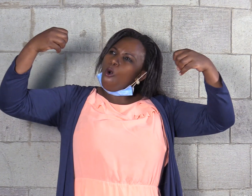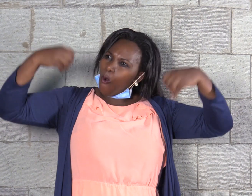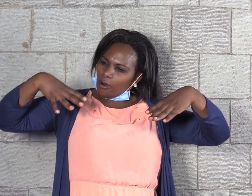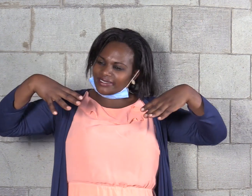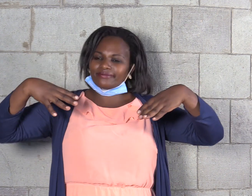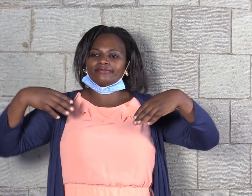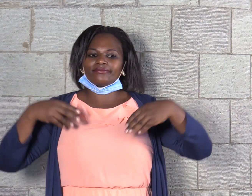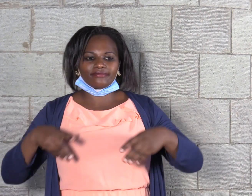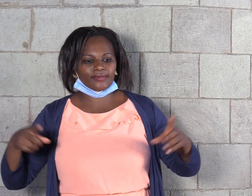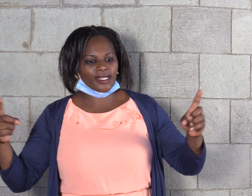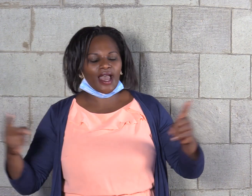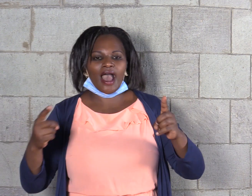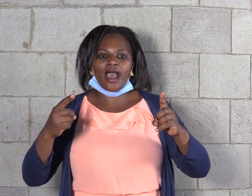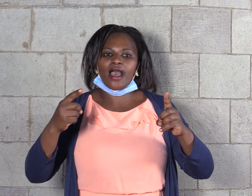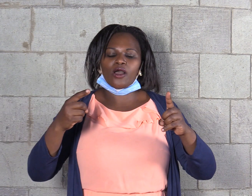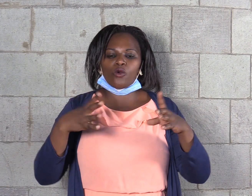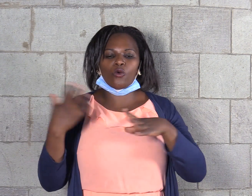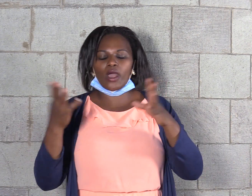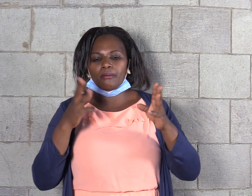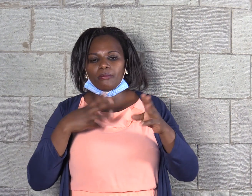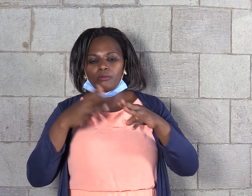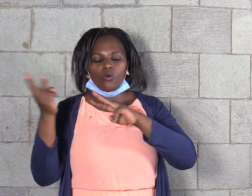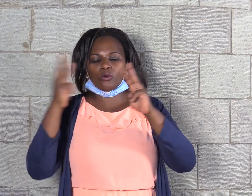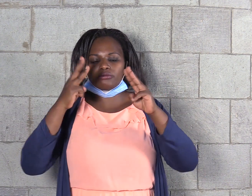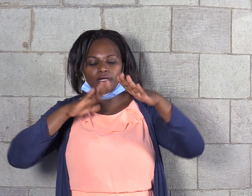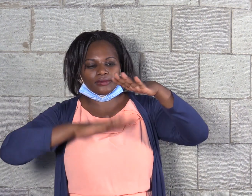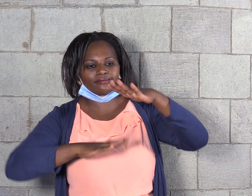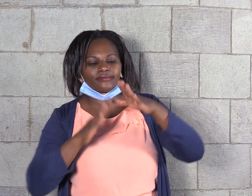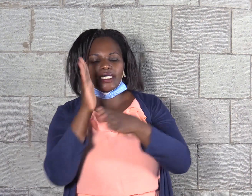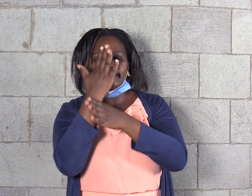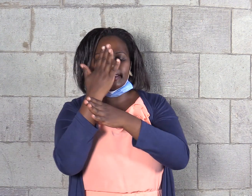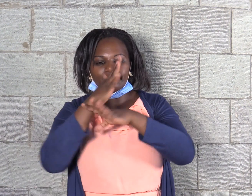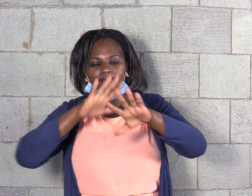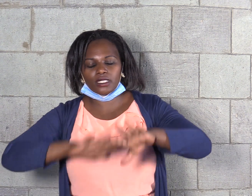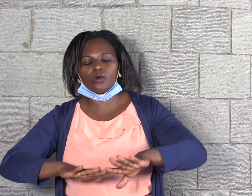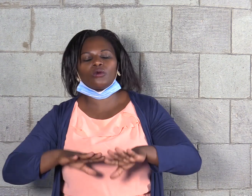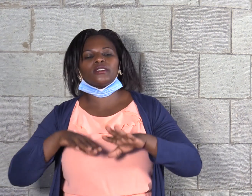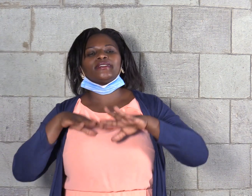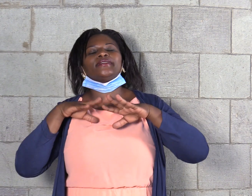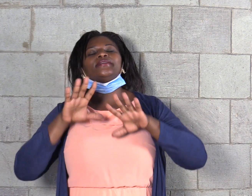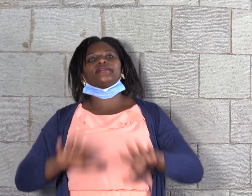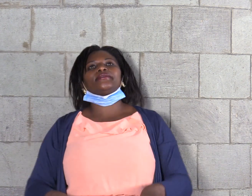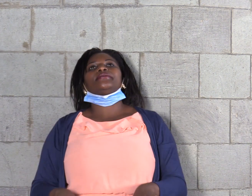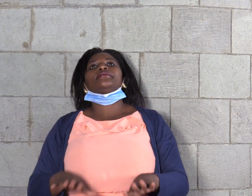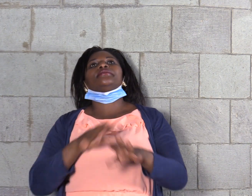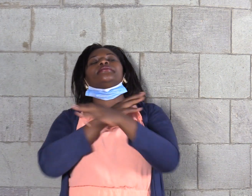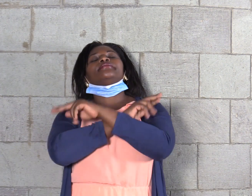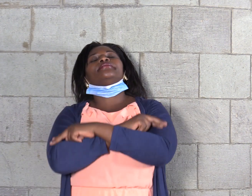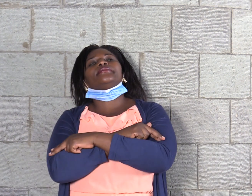to a place that had shade for the animals to rest, and maybe to drink water